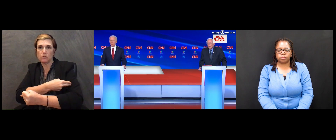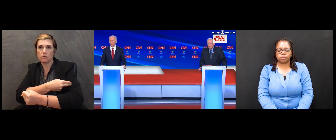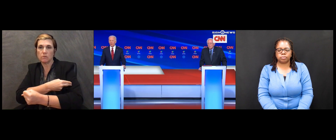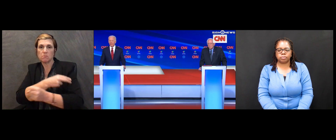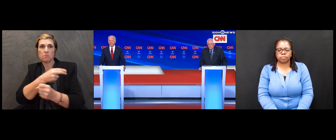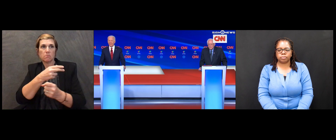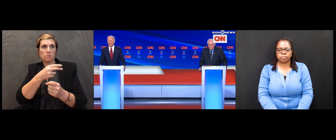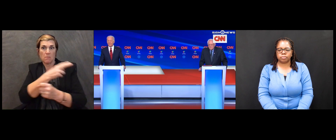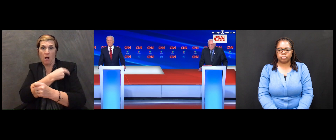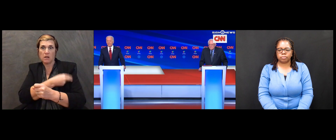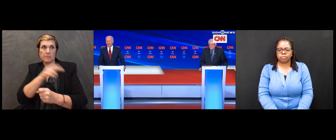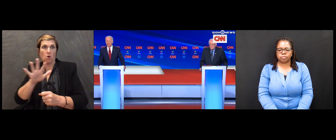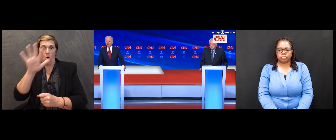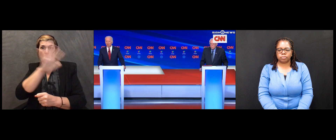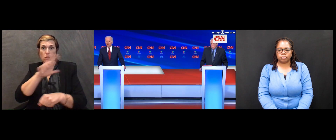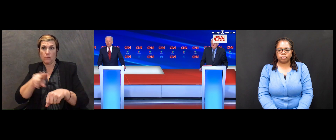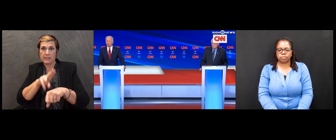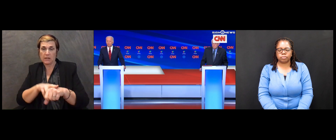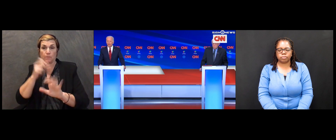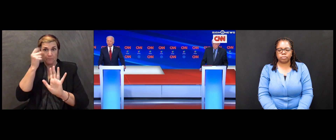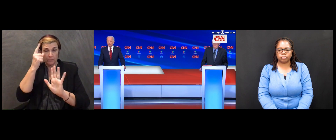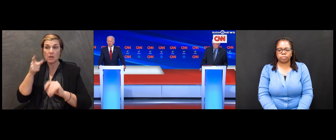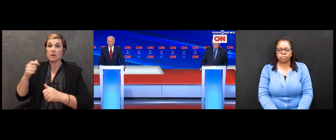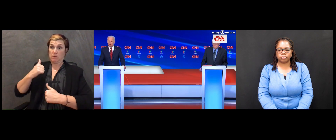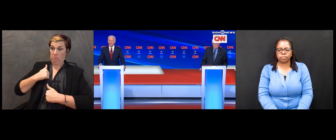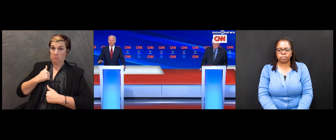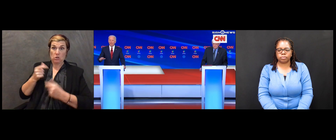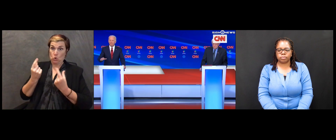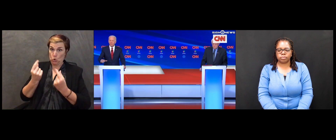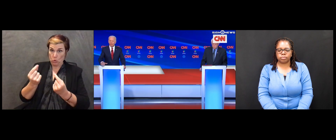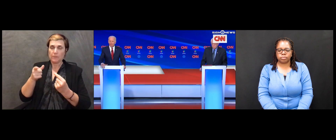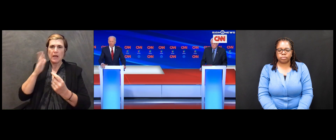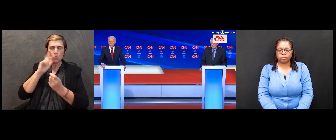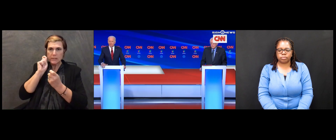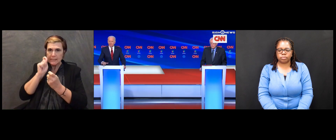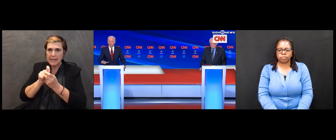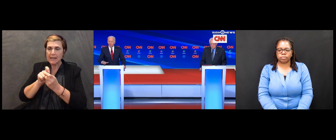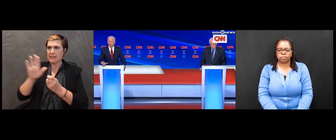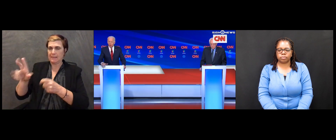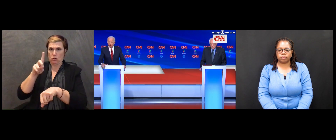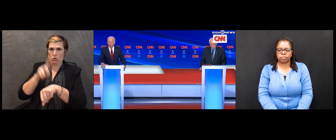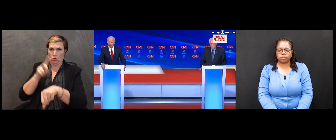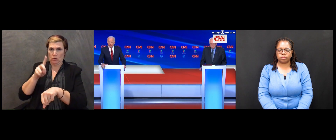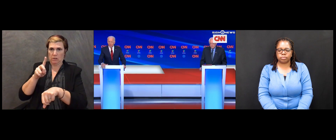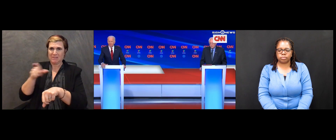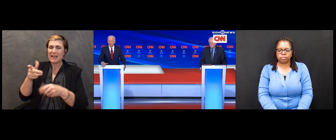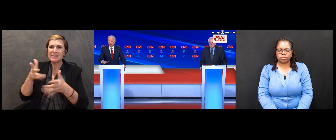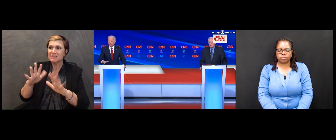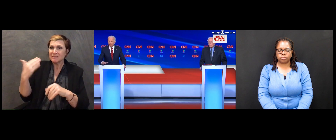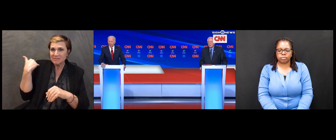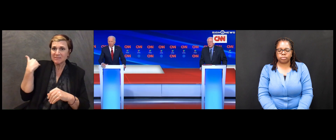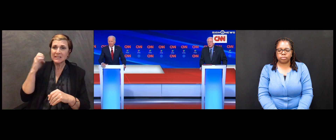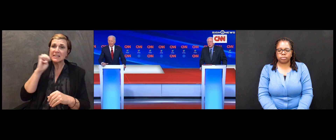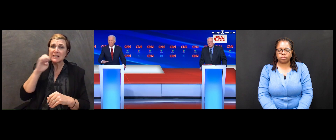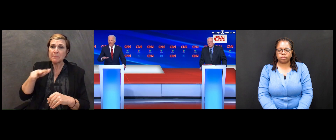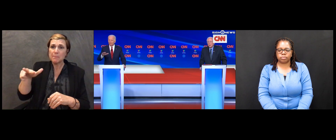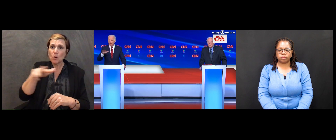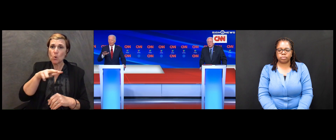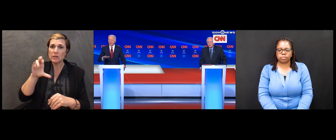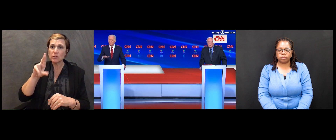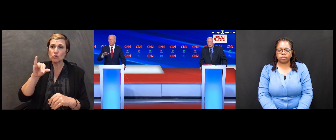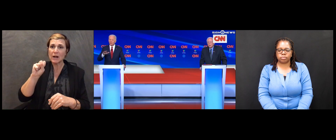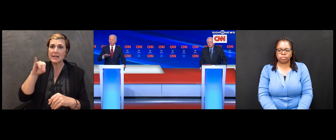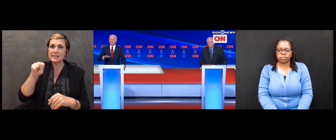would make sure that they did exactly what they're prepared to do. They've done it. They did it in the Ebola crisis. They've done it. They